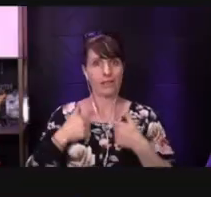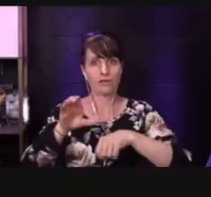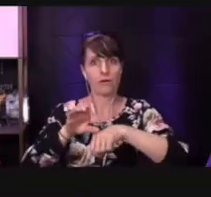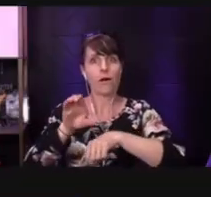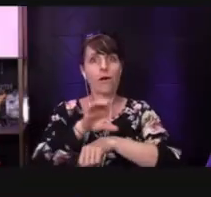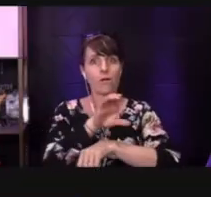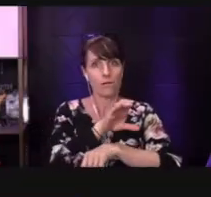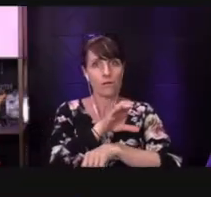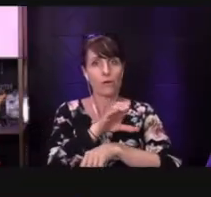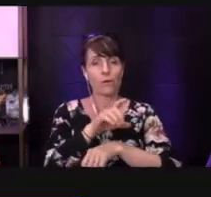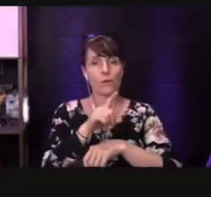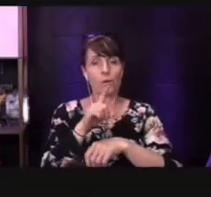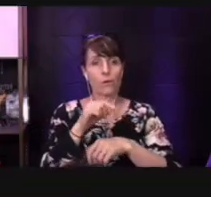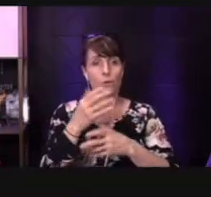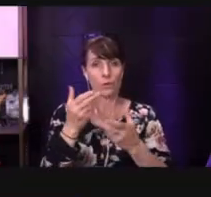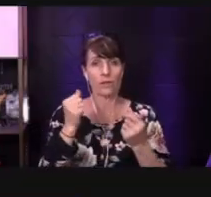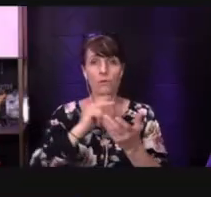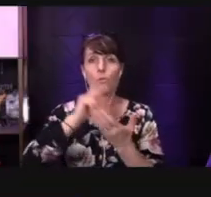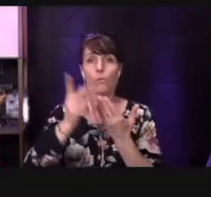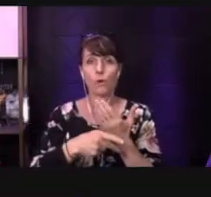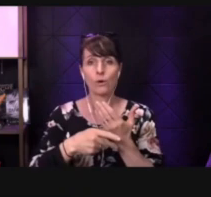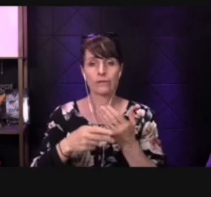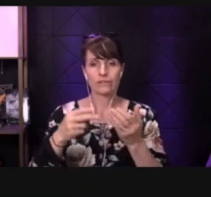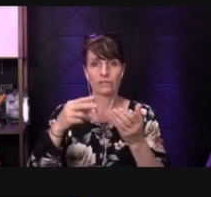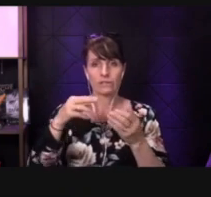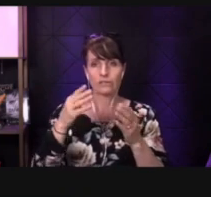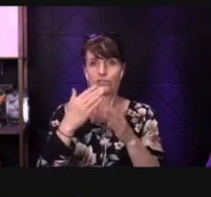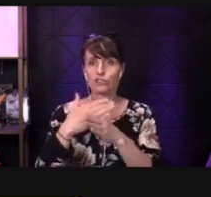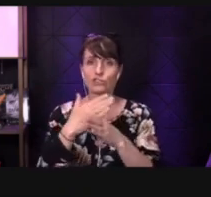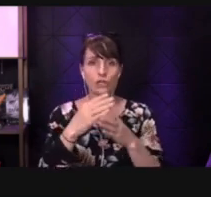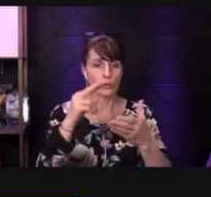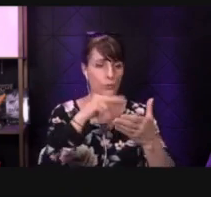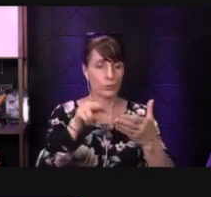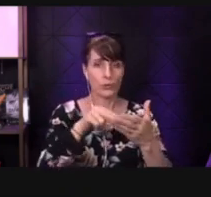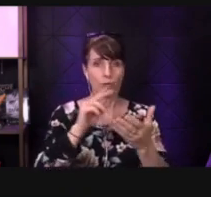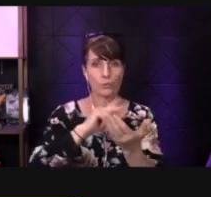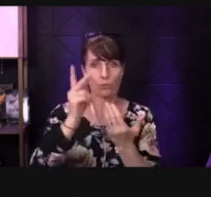a program called the Shared Reading Program of Colorado through